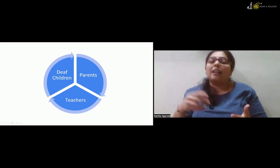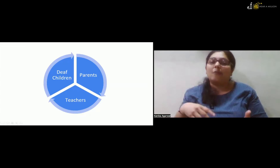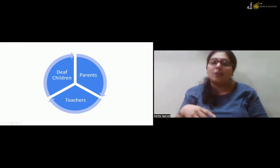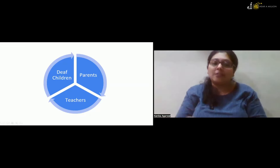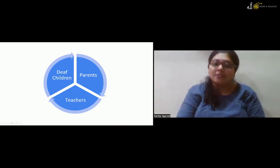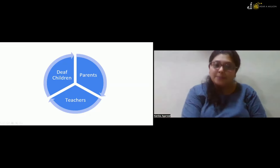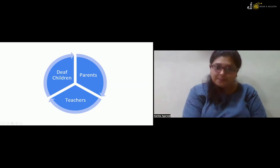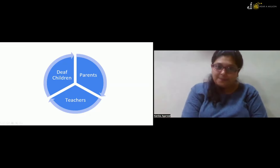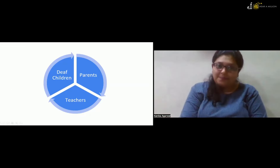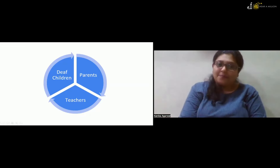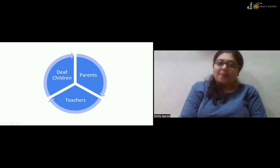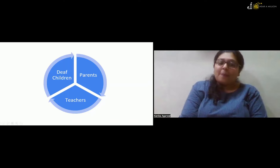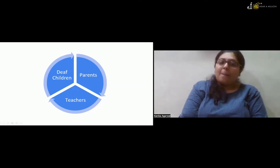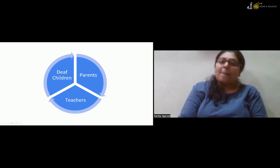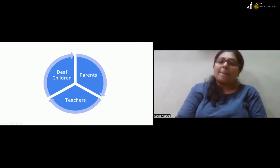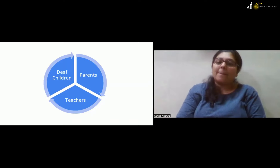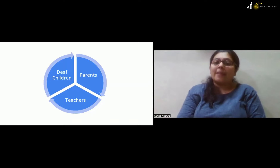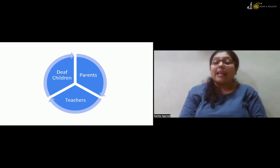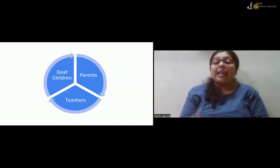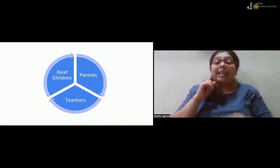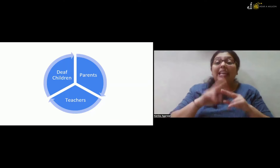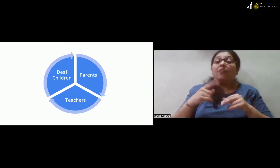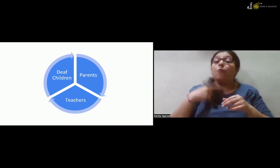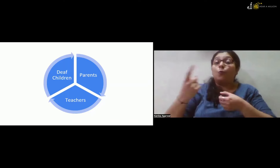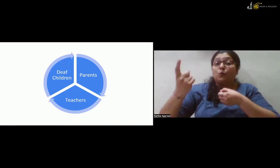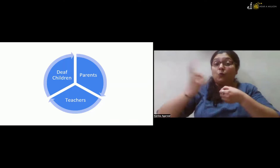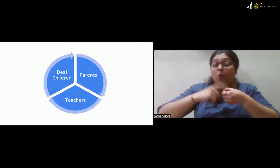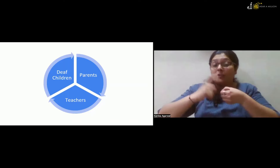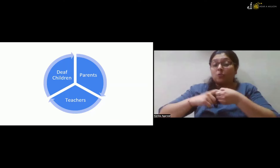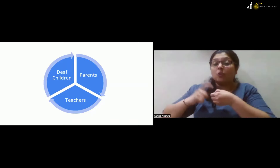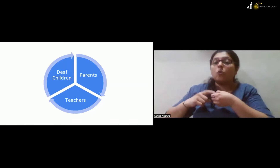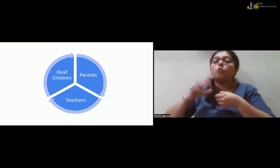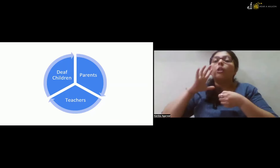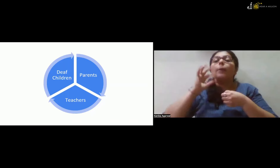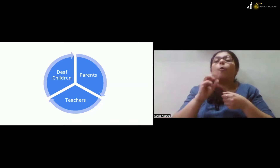But let's understand what we learned.